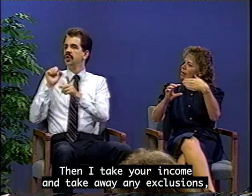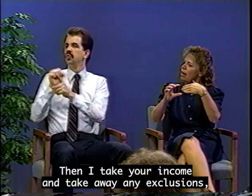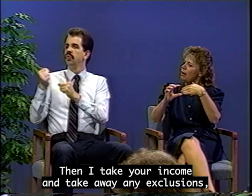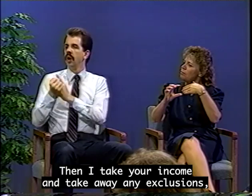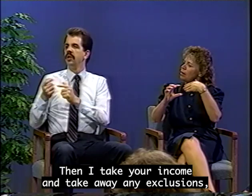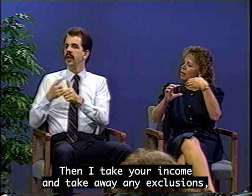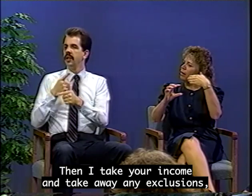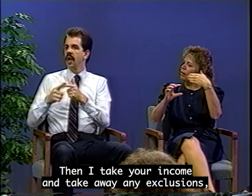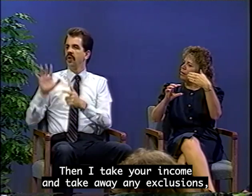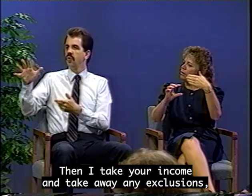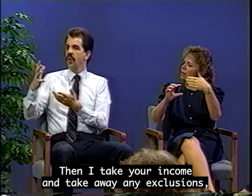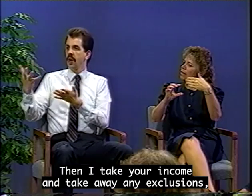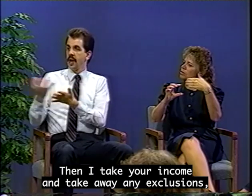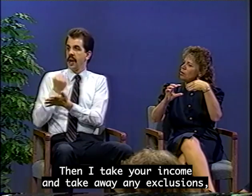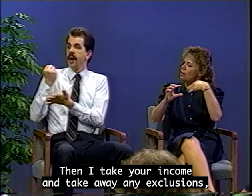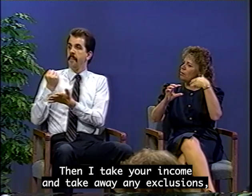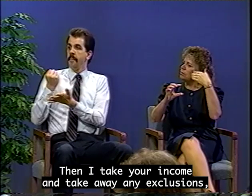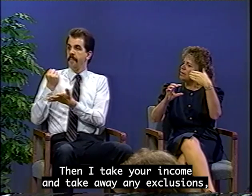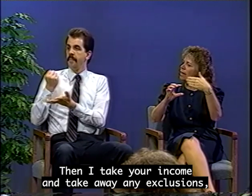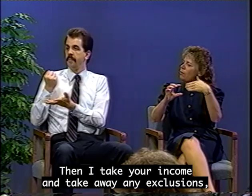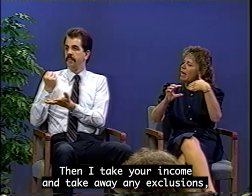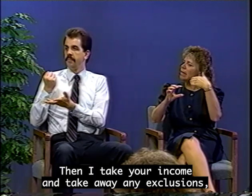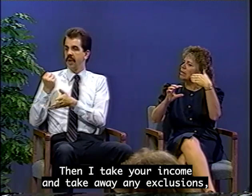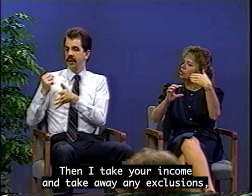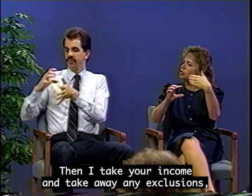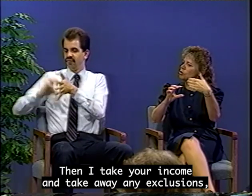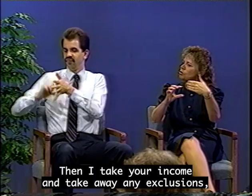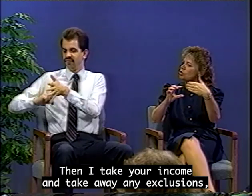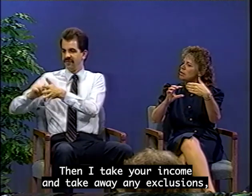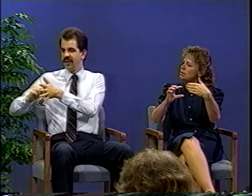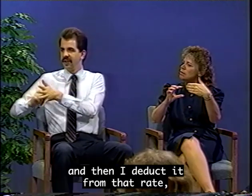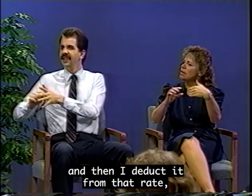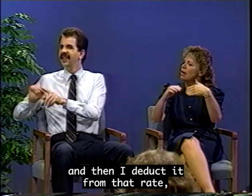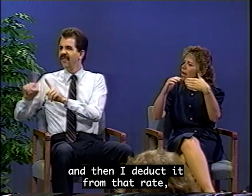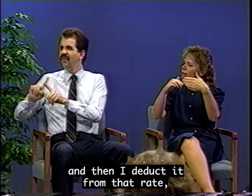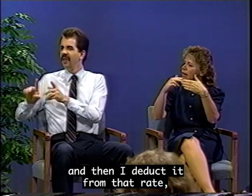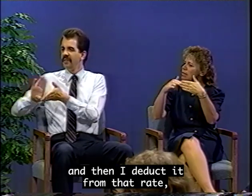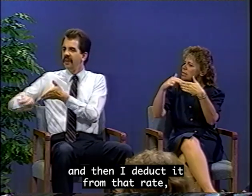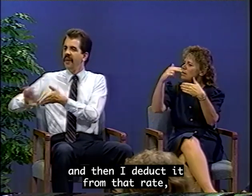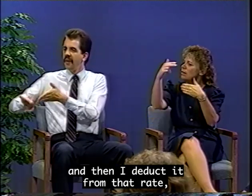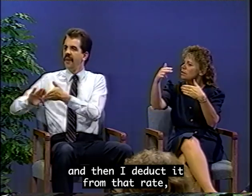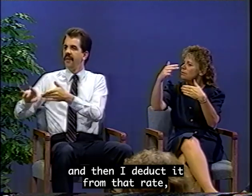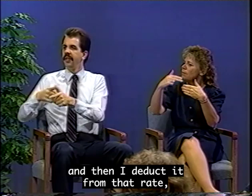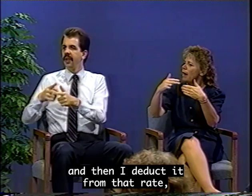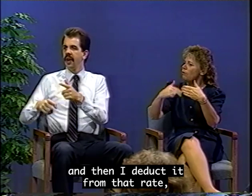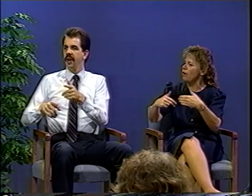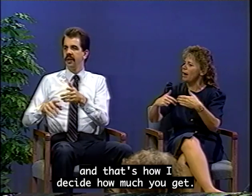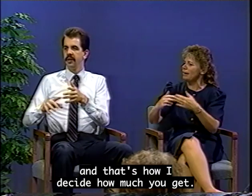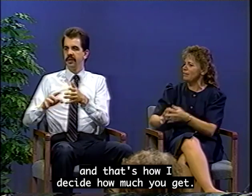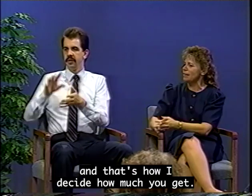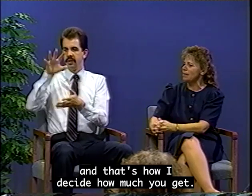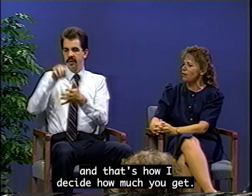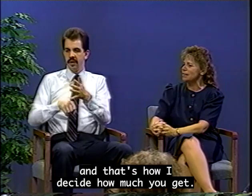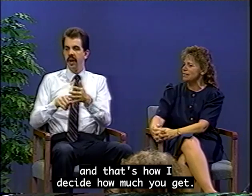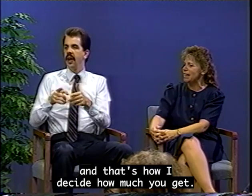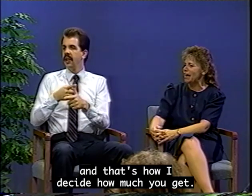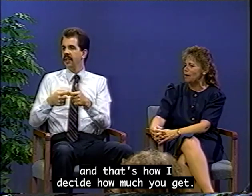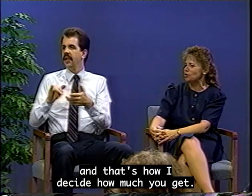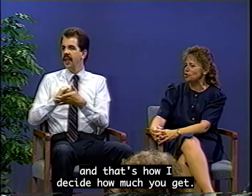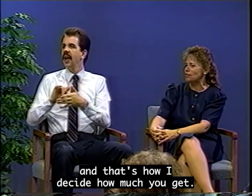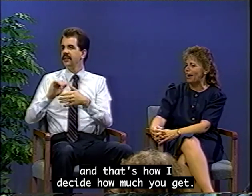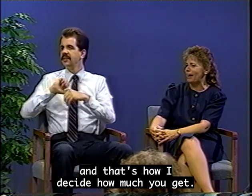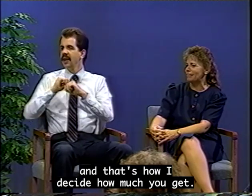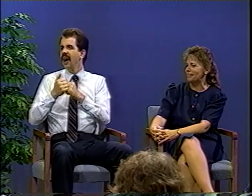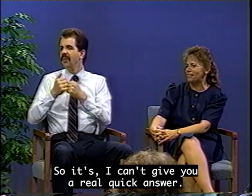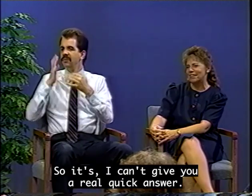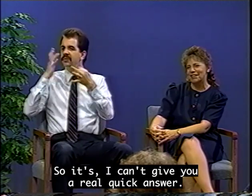your income and take away any exclusions, and then I deduct it from that rate, and that's how I decide how